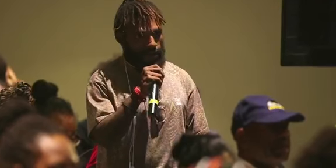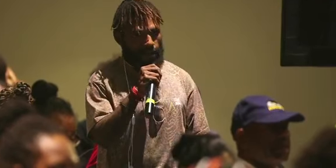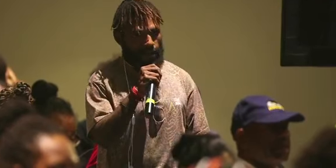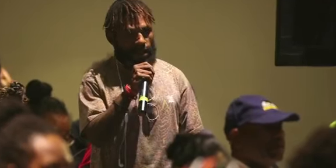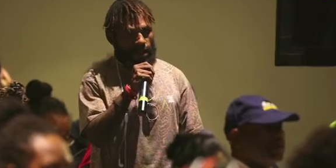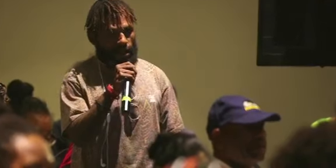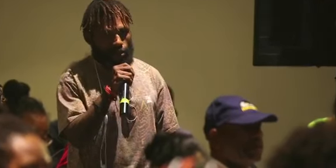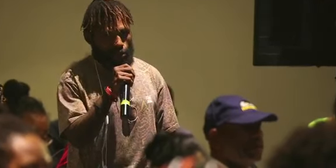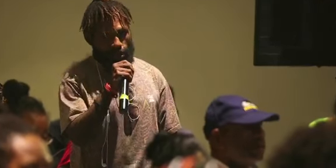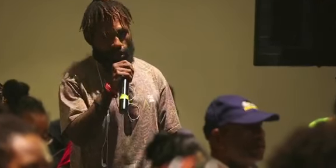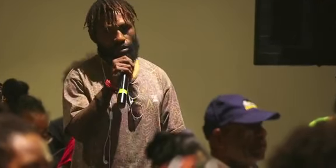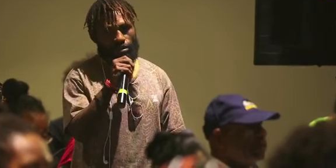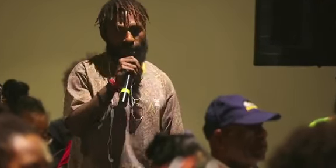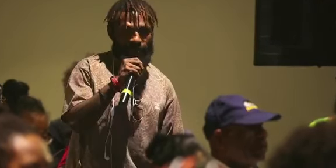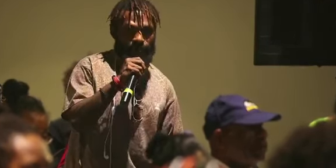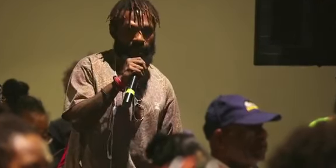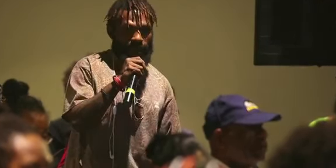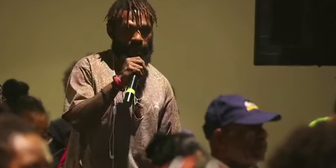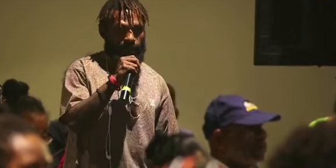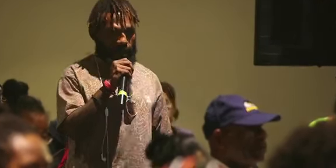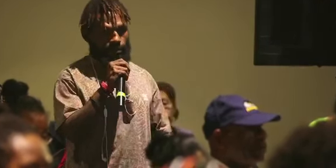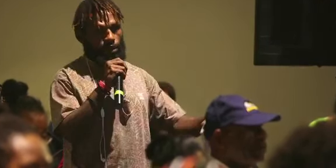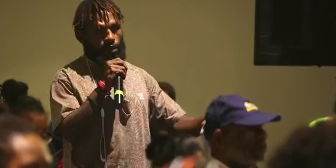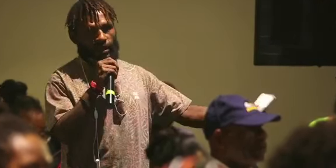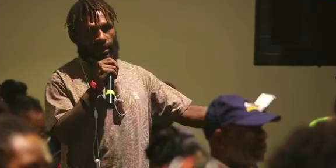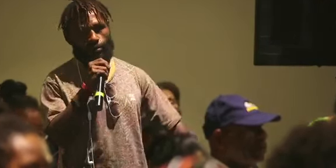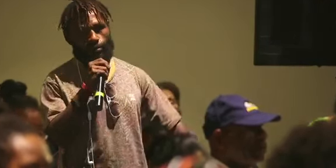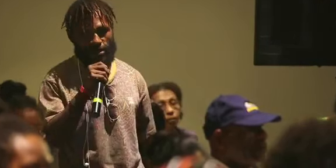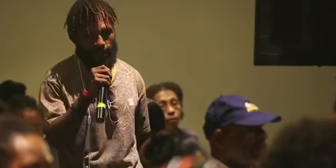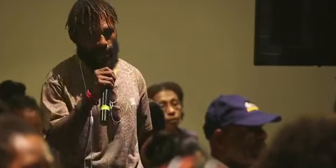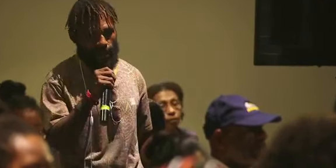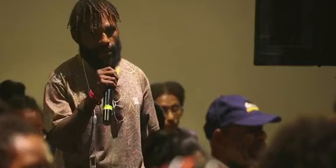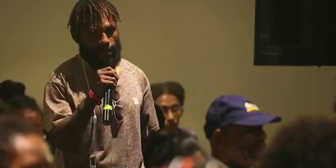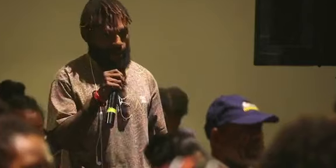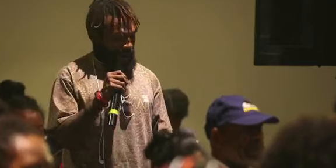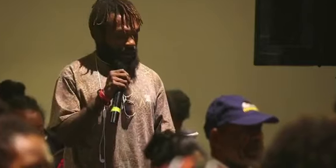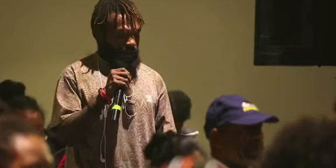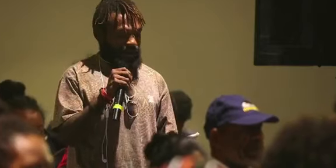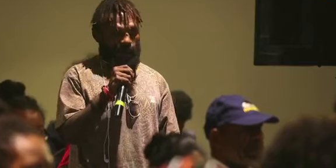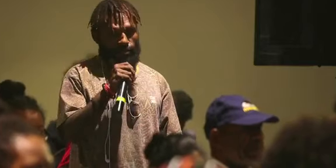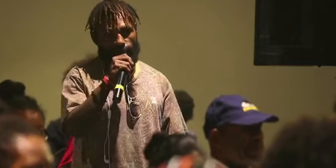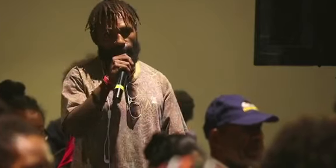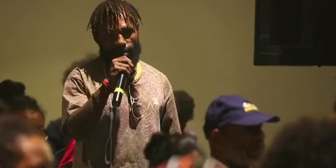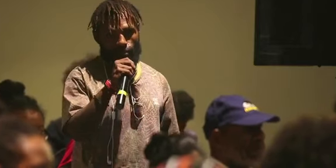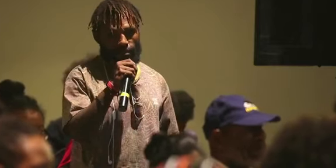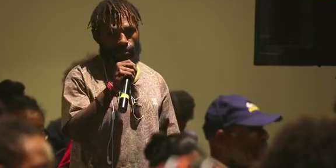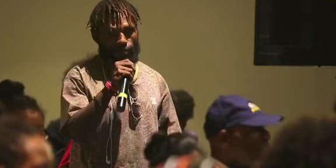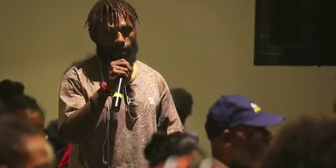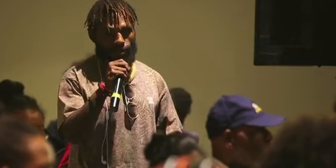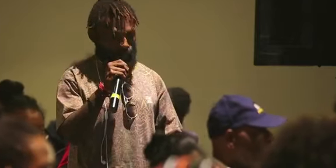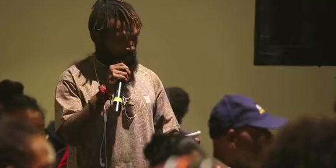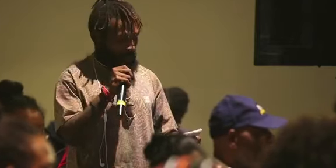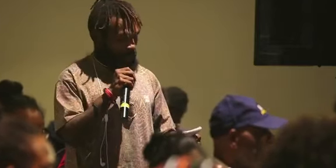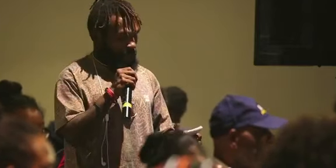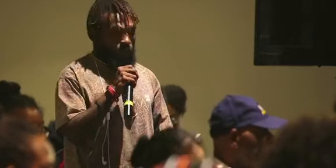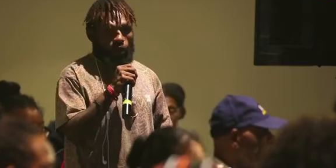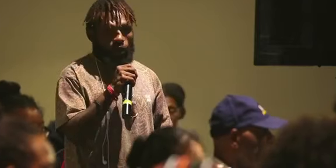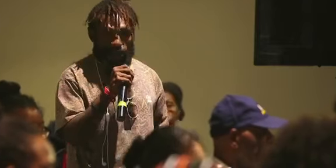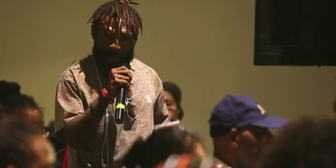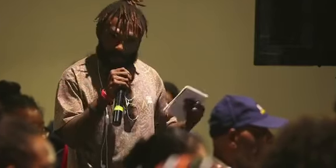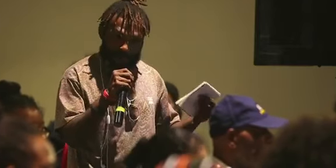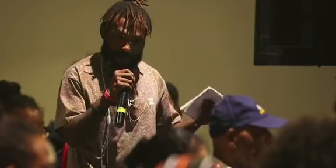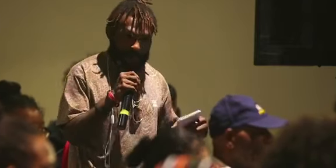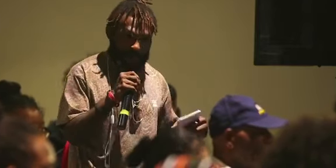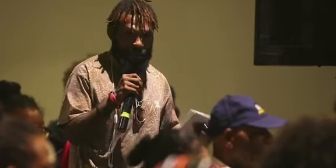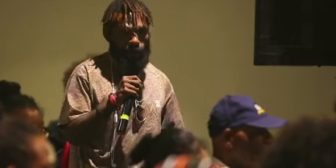system where so usai ju sawer lem na money manipulate all system Time mipla make him all sham koyam